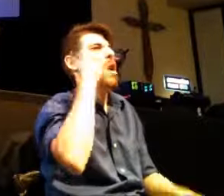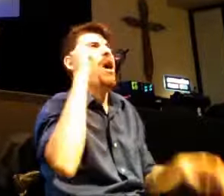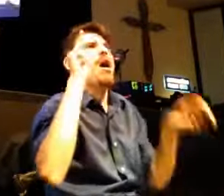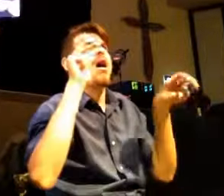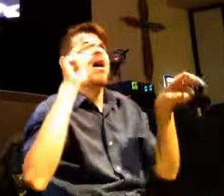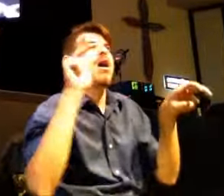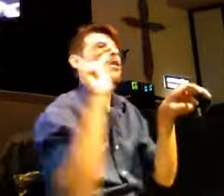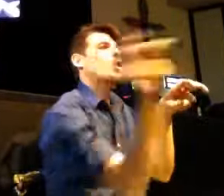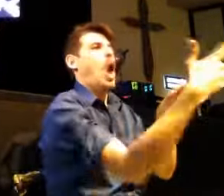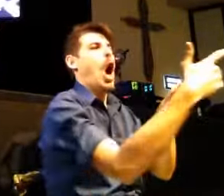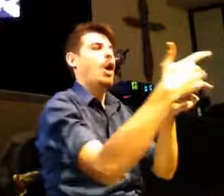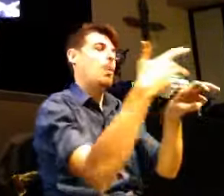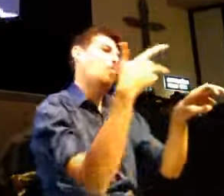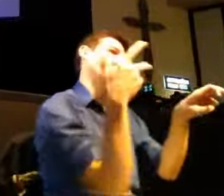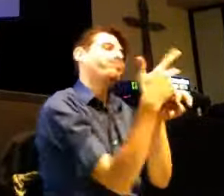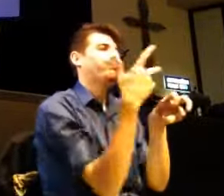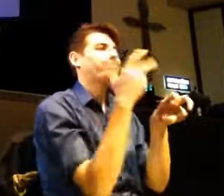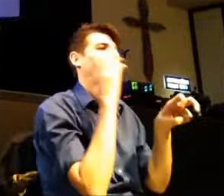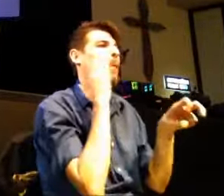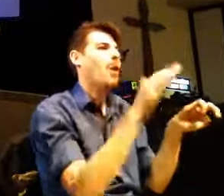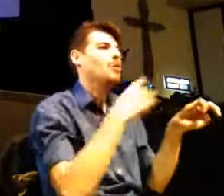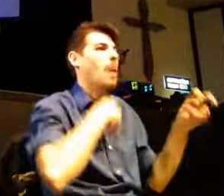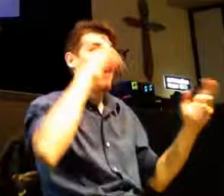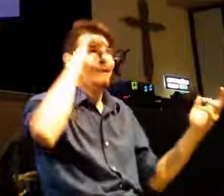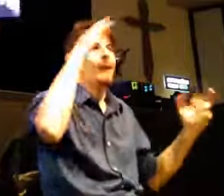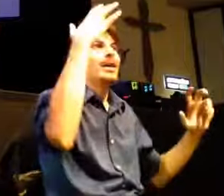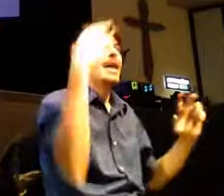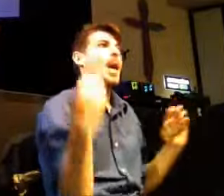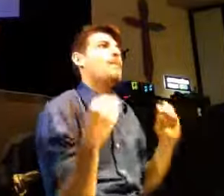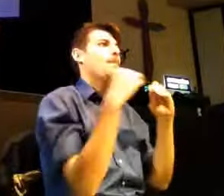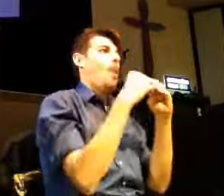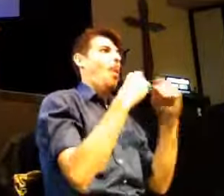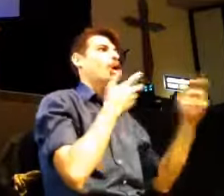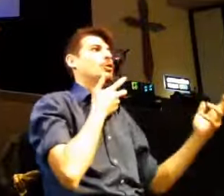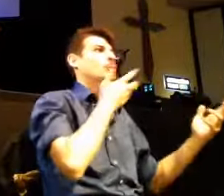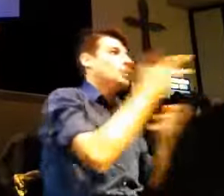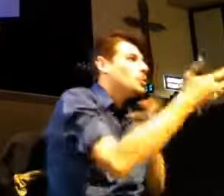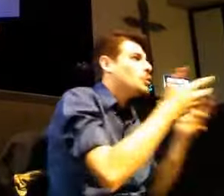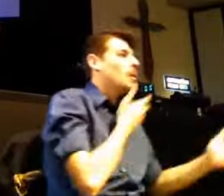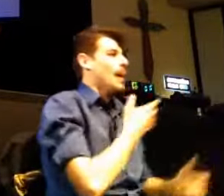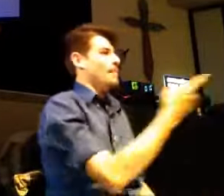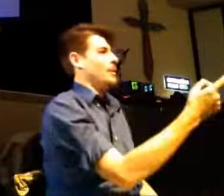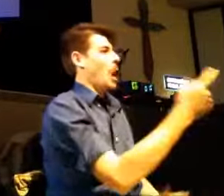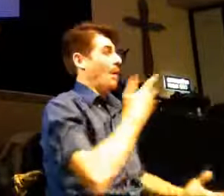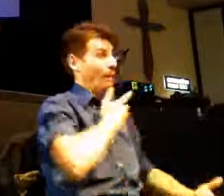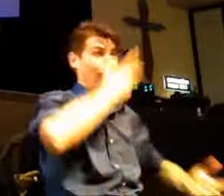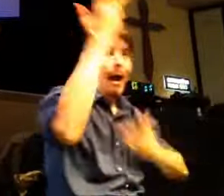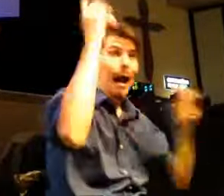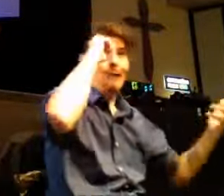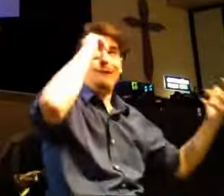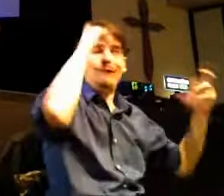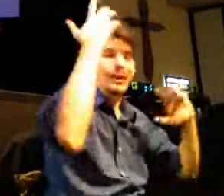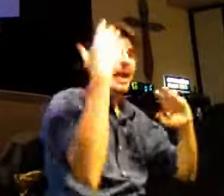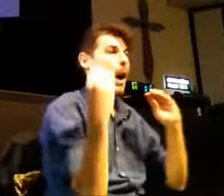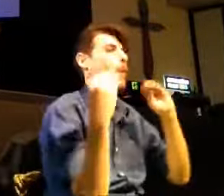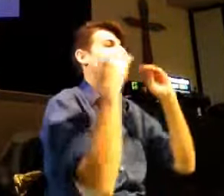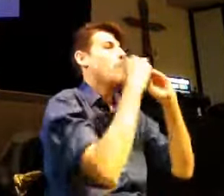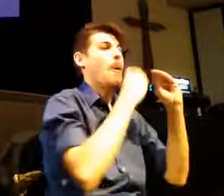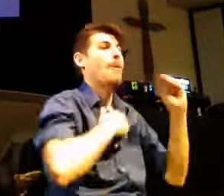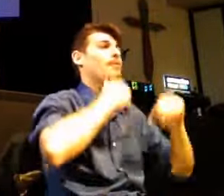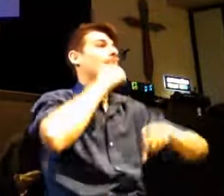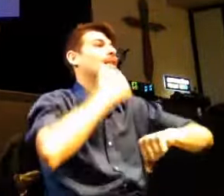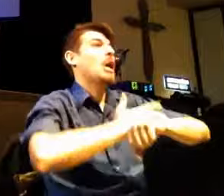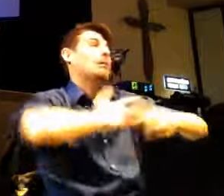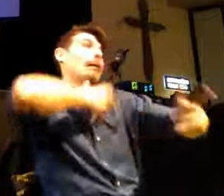I'm really screaming, freaking out. And as I freak out more and more, Mal freaks out, he takes off. My daughter had the presence of mind. There's like a